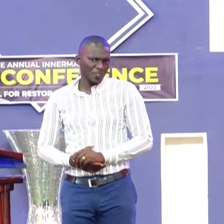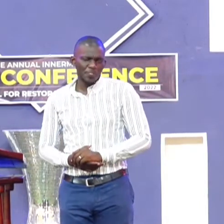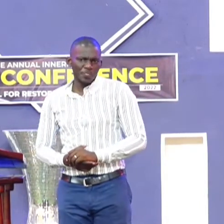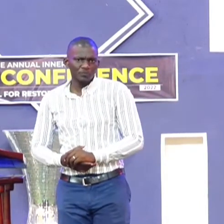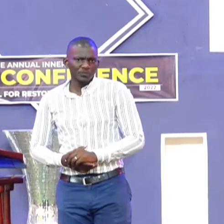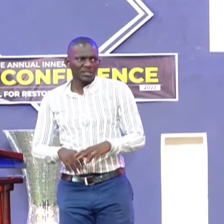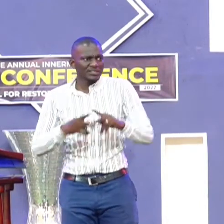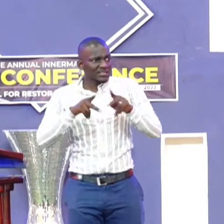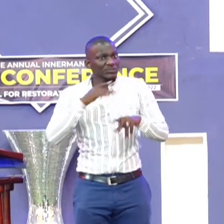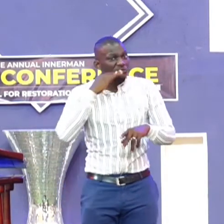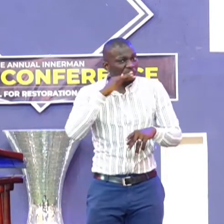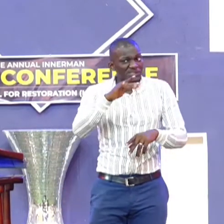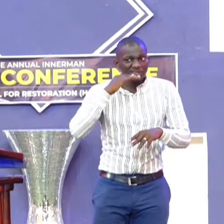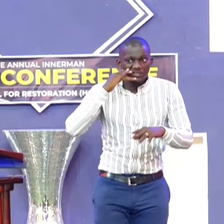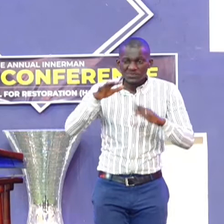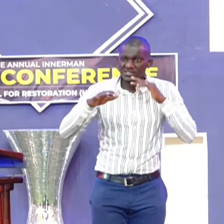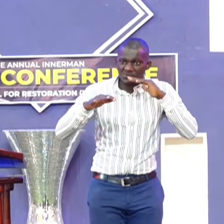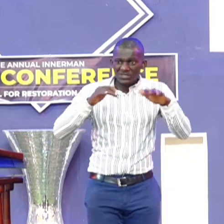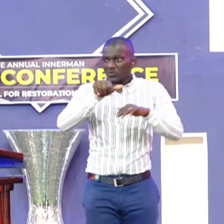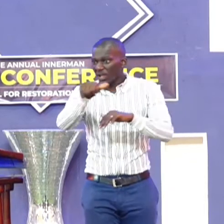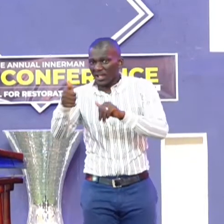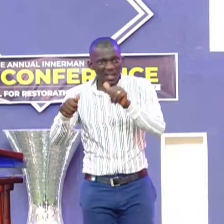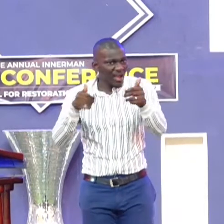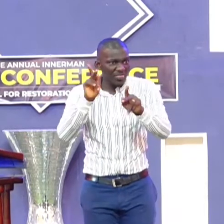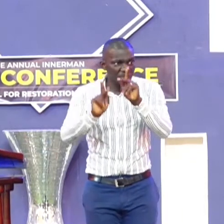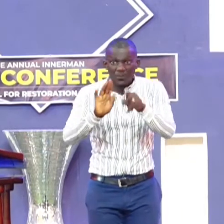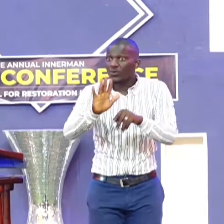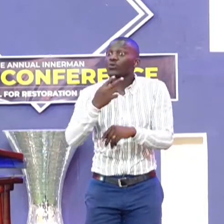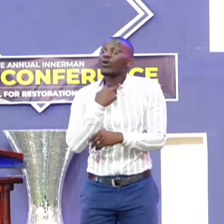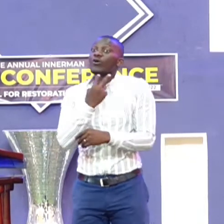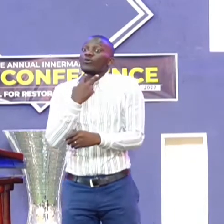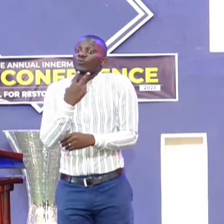amen. Speak it out to others.